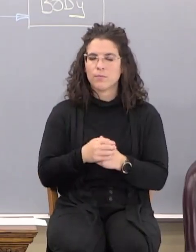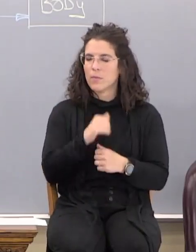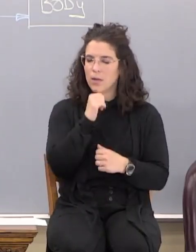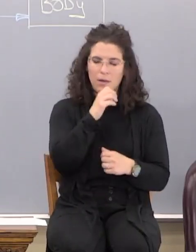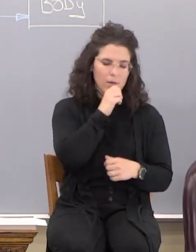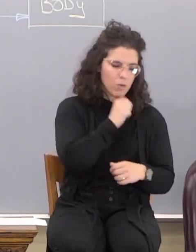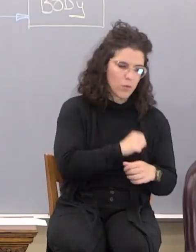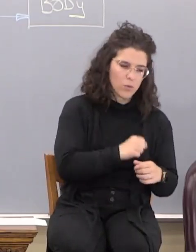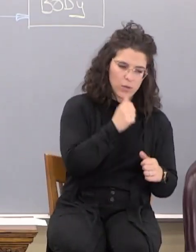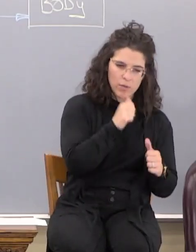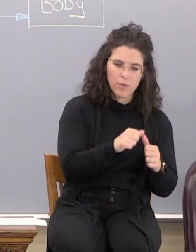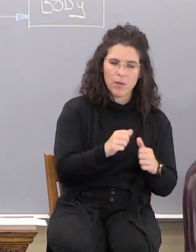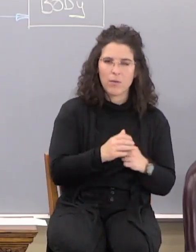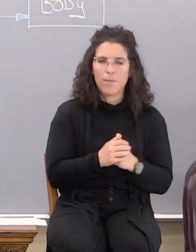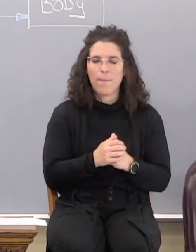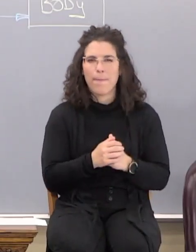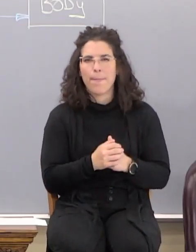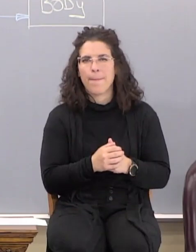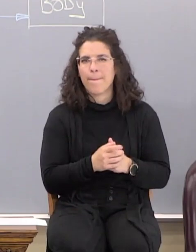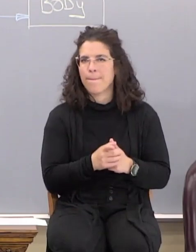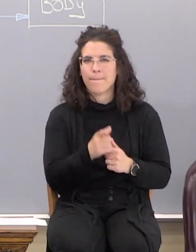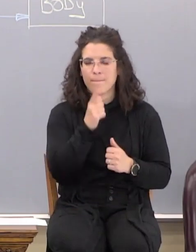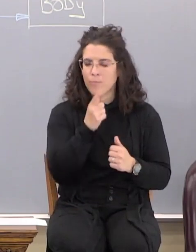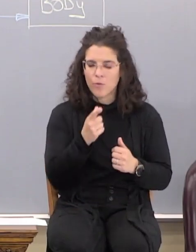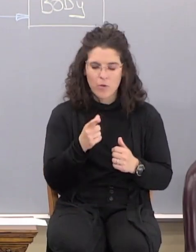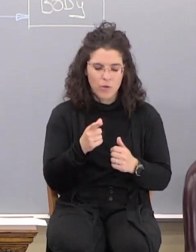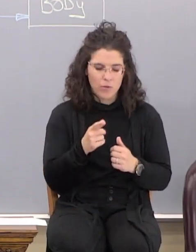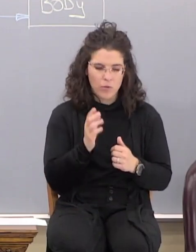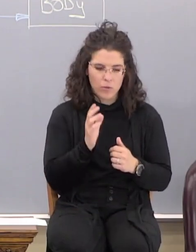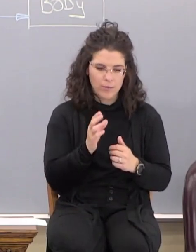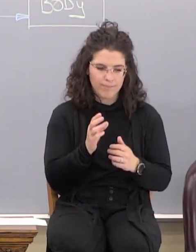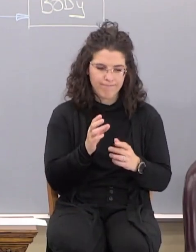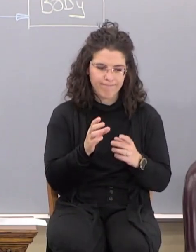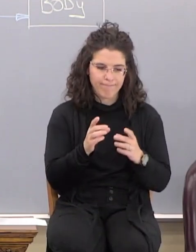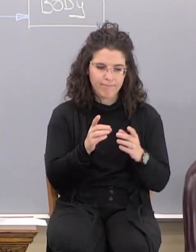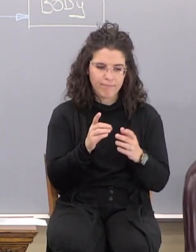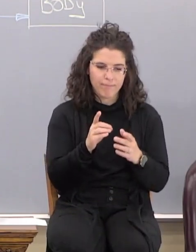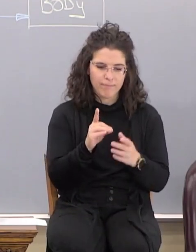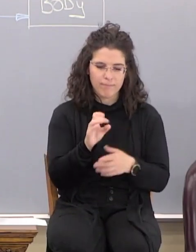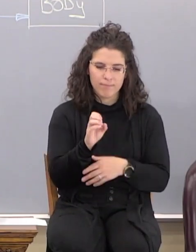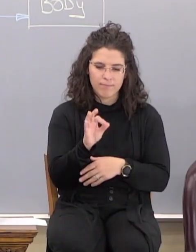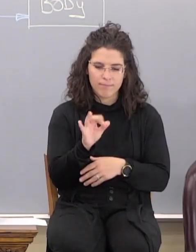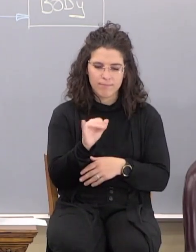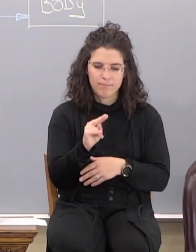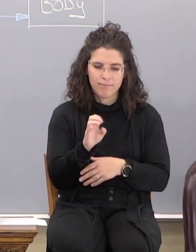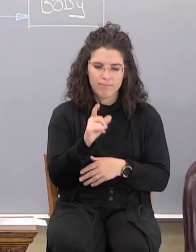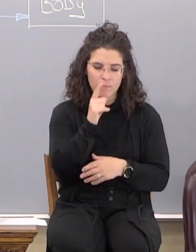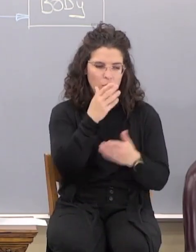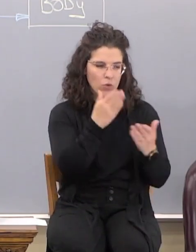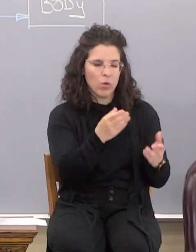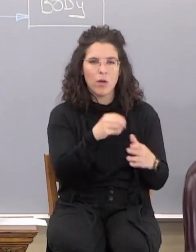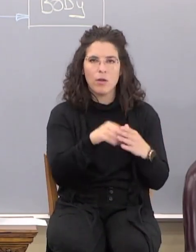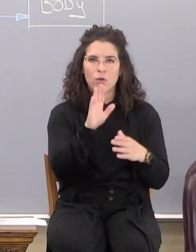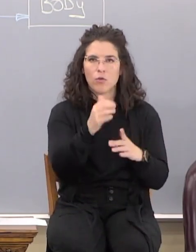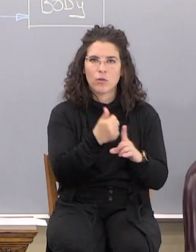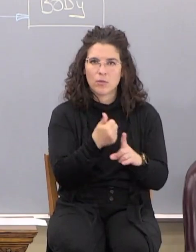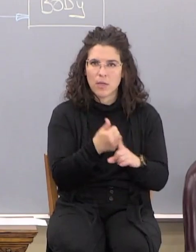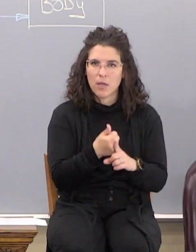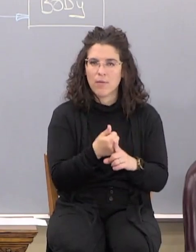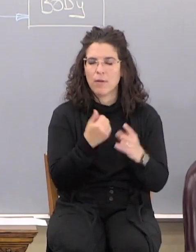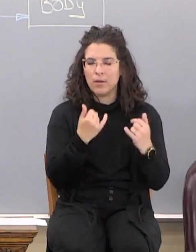not in oldness of letter. You're no longer going to be defined by who you are in yourself.